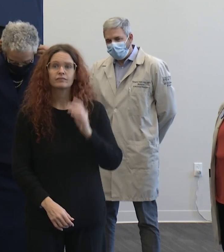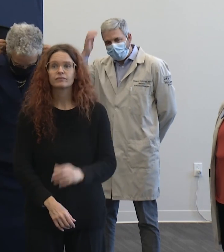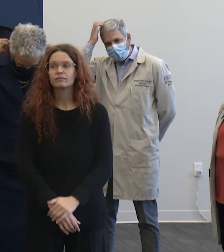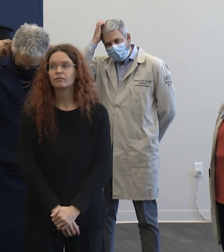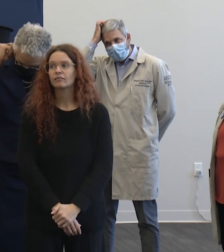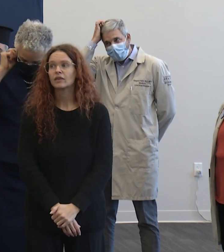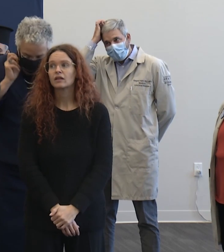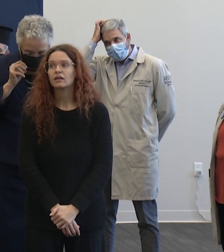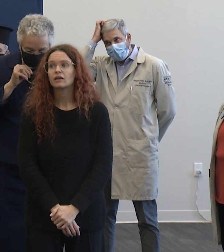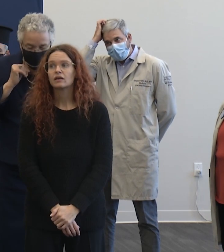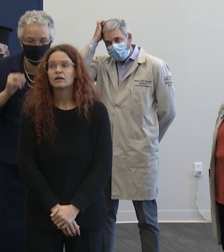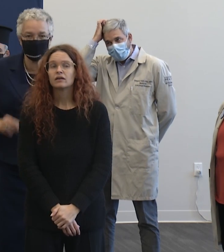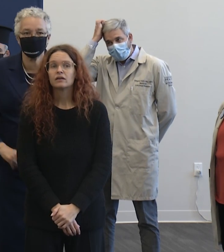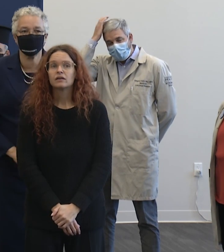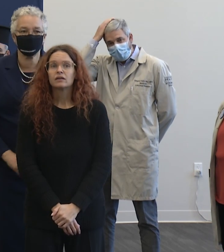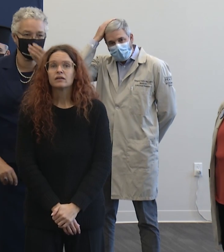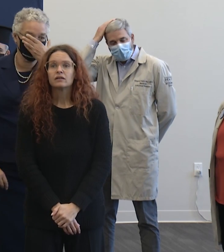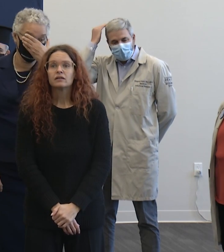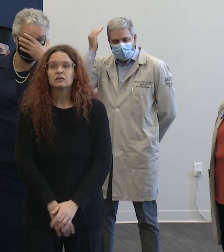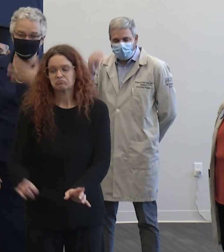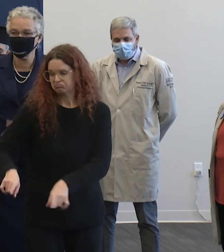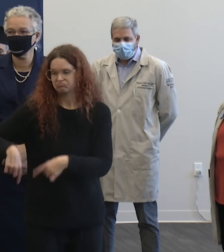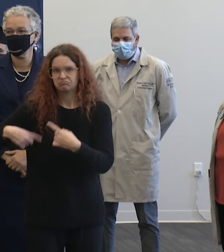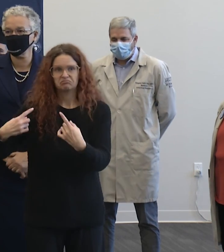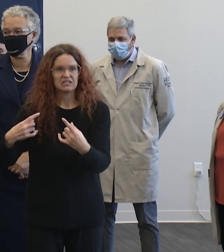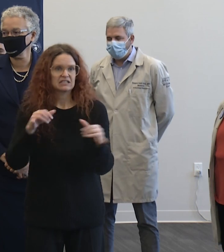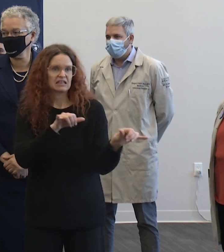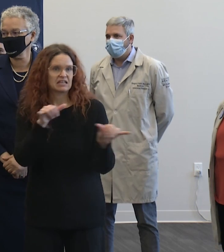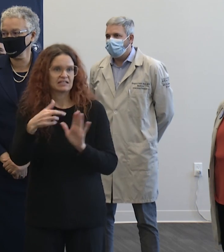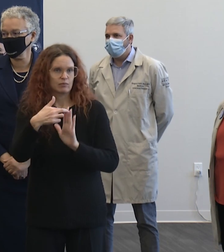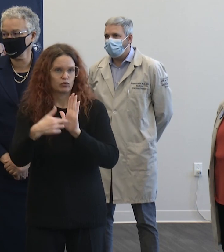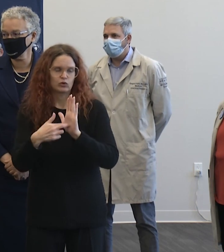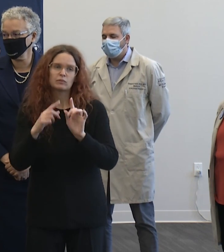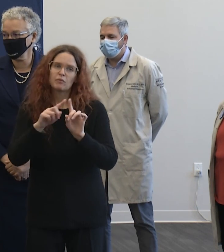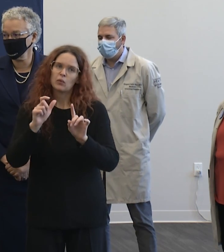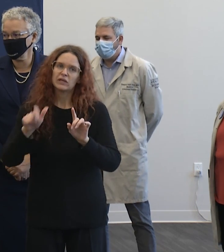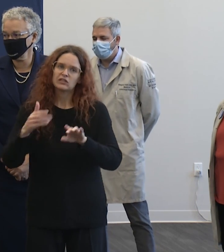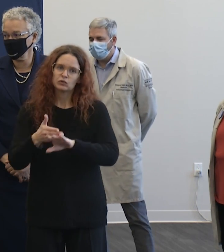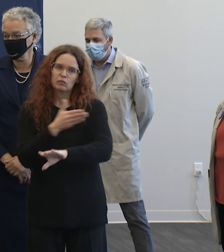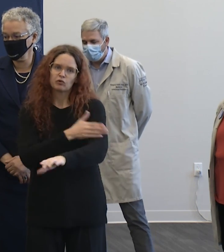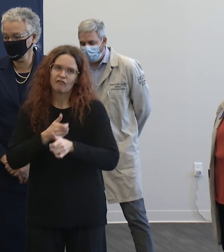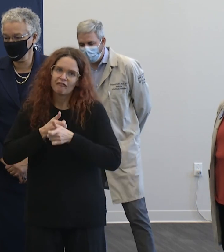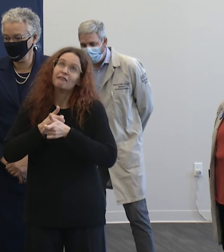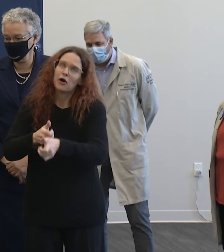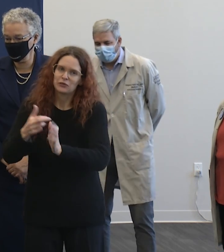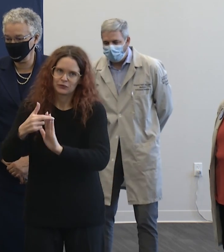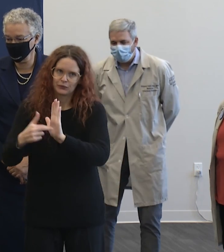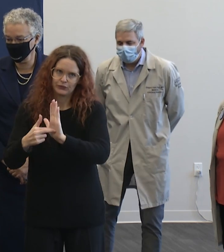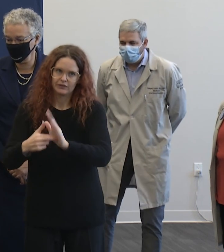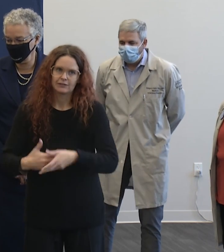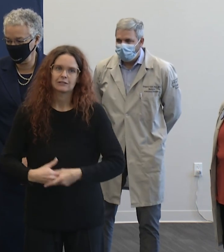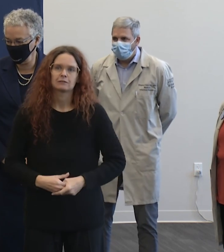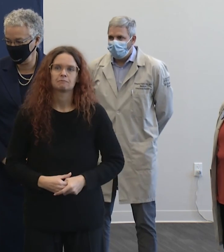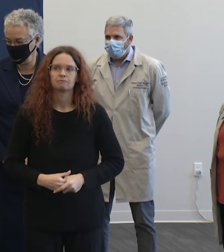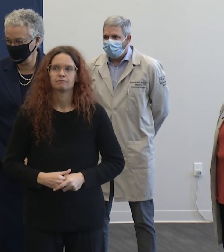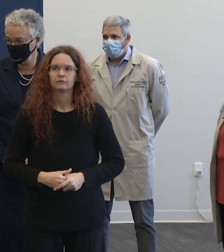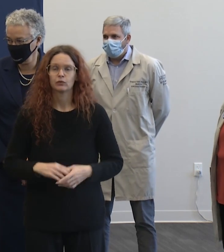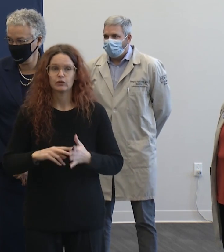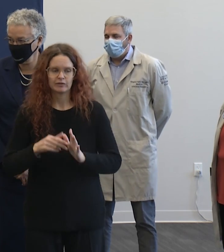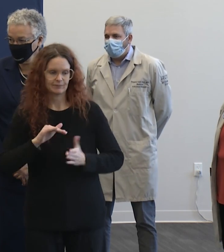I mean, the same rules are in place that have been all along, but we need to be better in following them, which means,